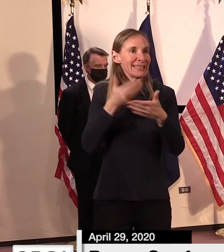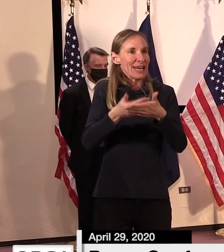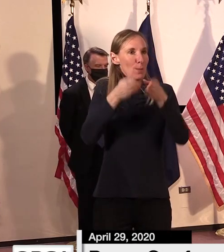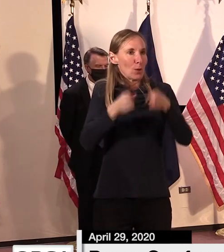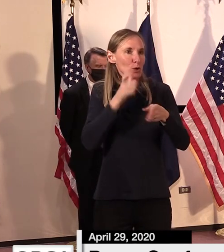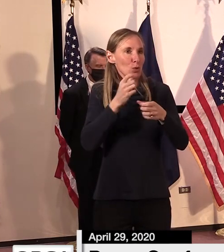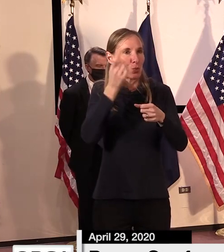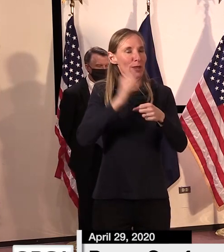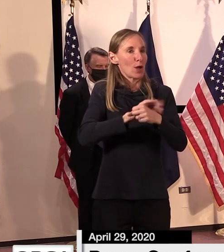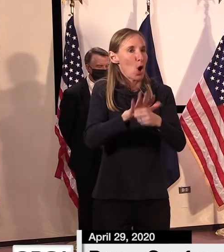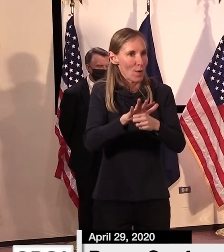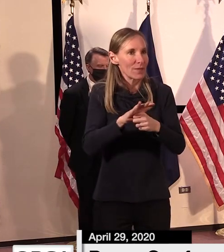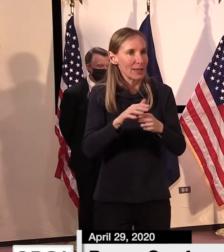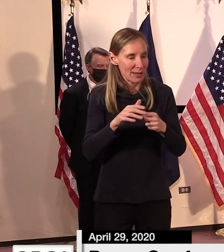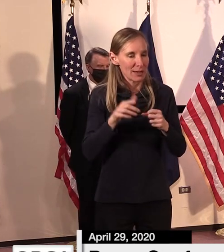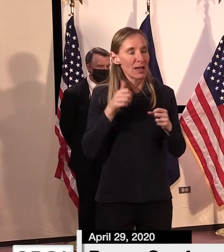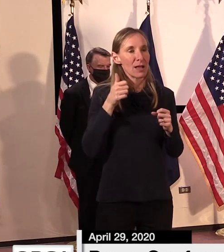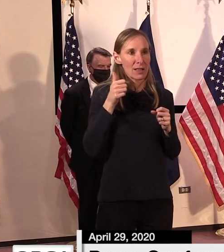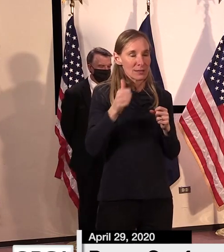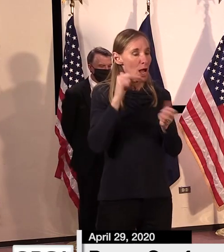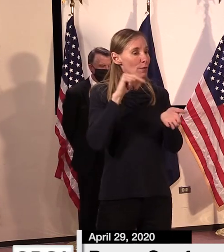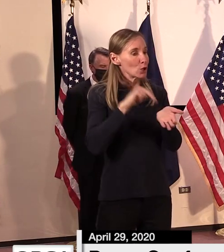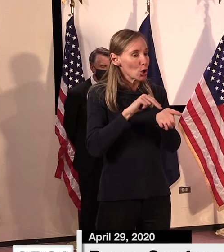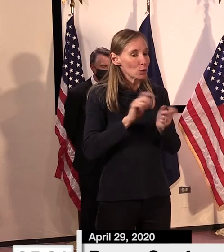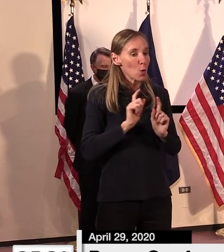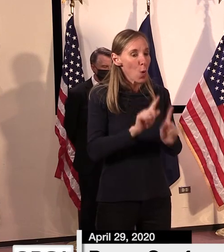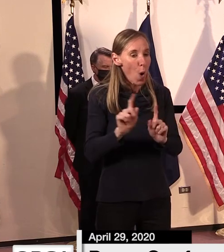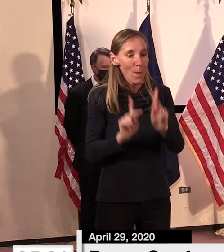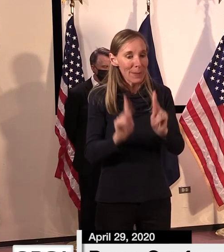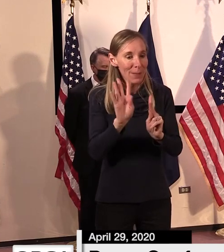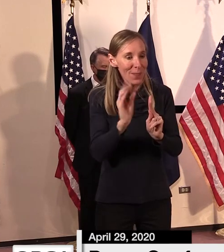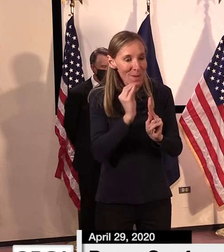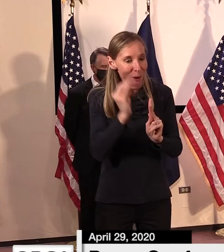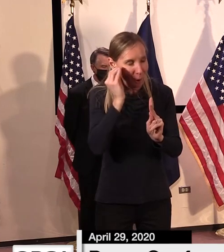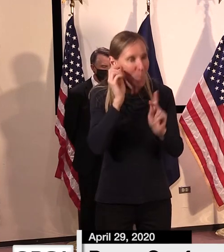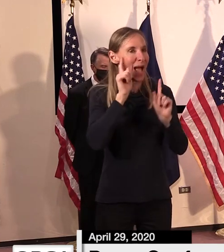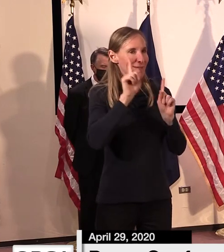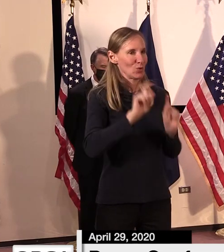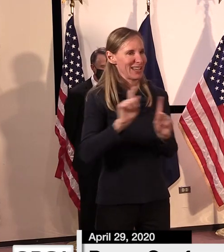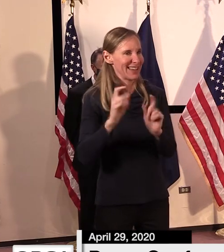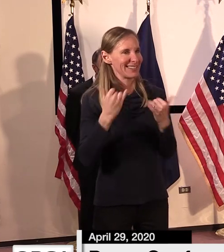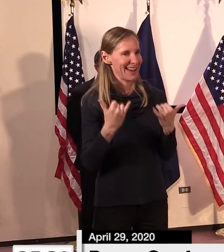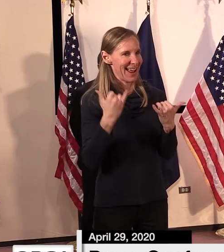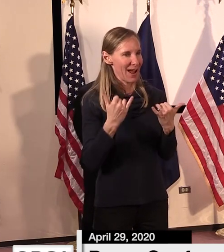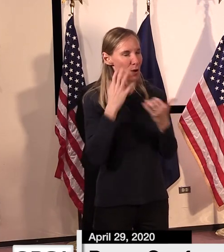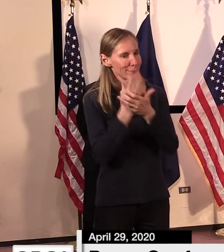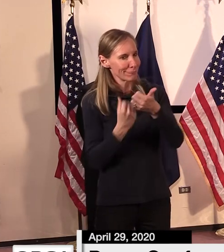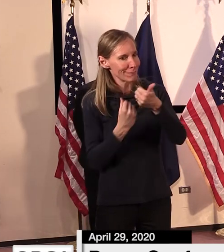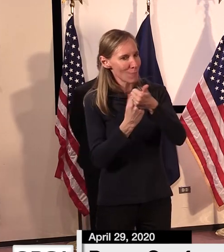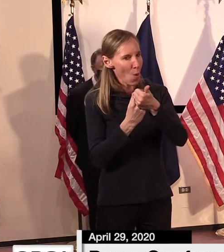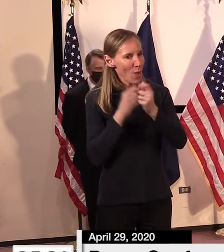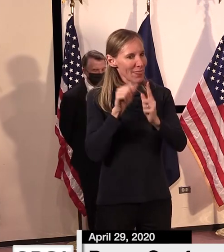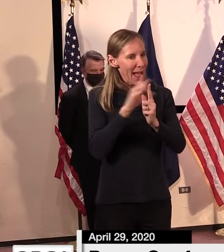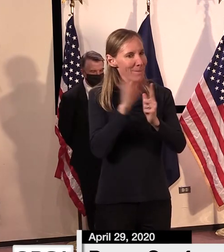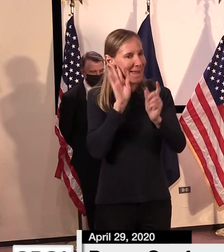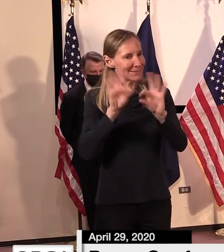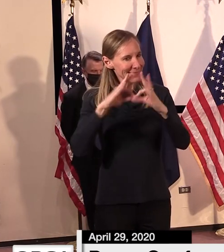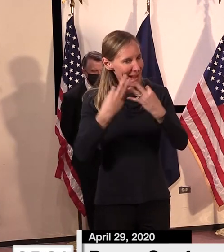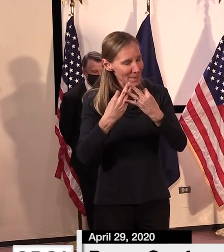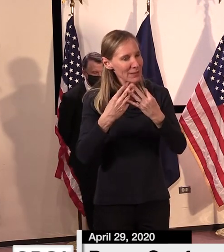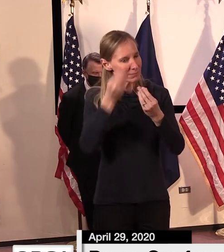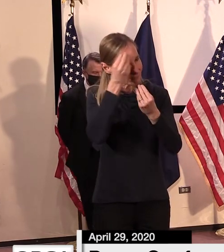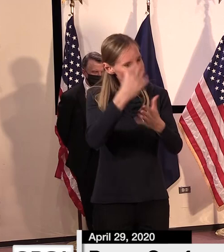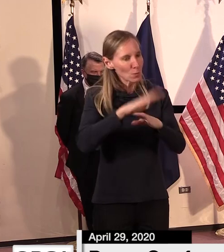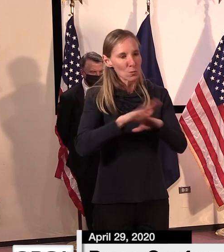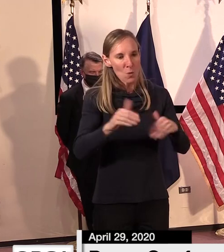precaution to protect themselves while caring for Vermonters, we must further support them and give them and their families peace of mind